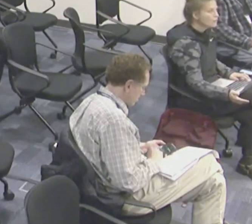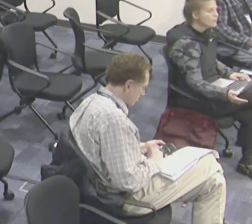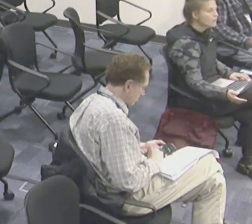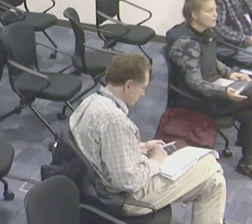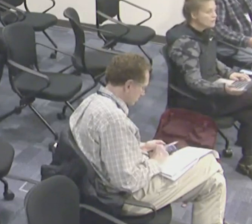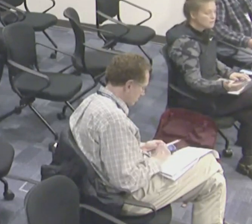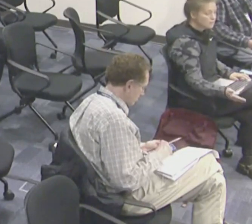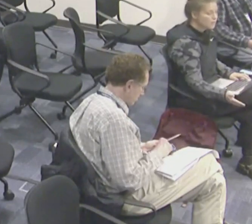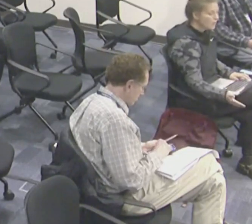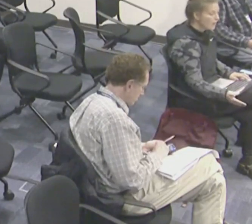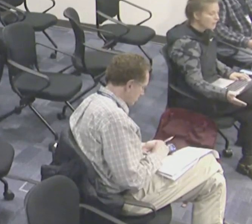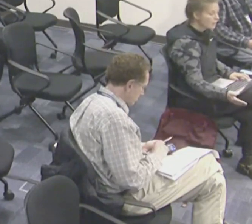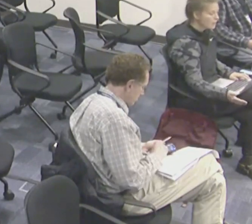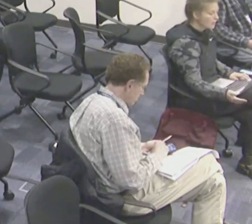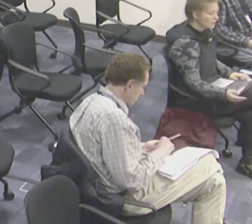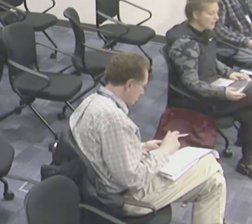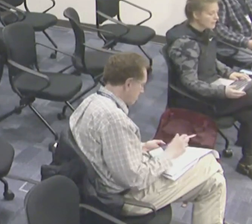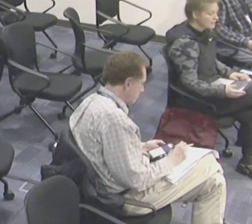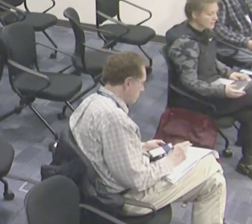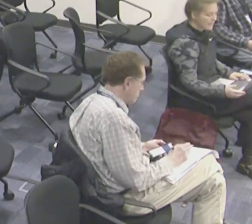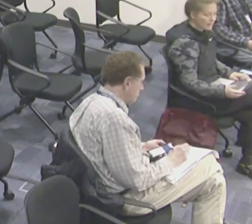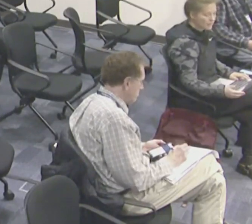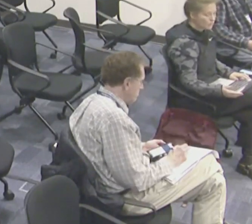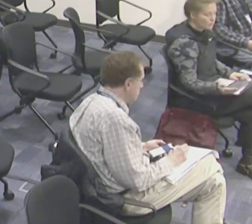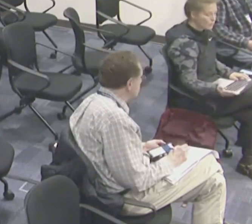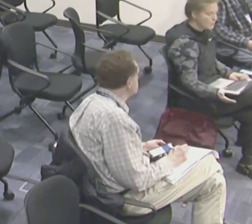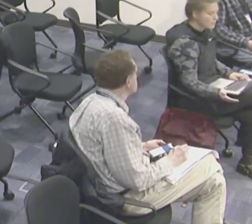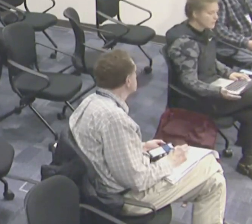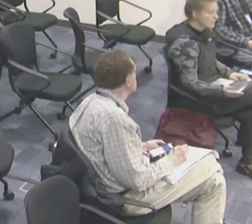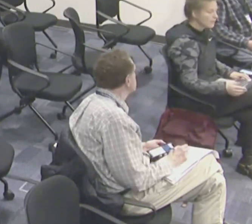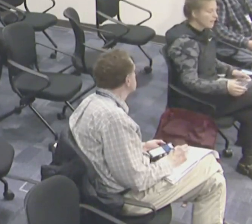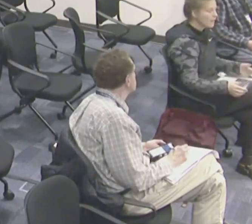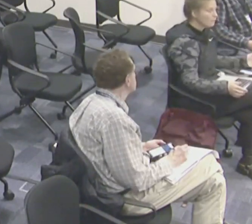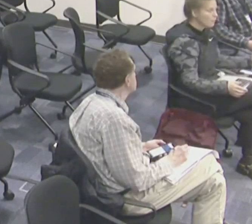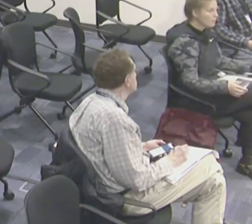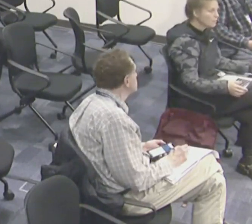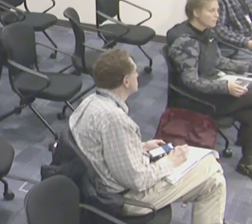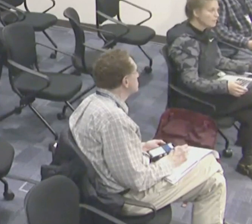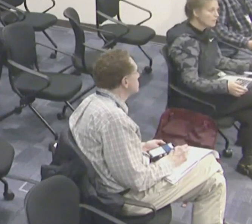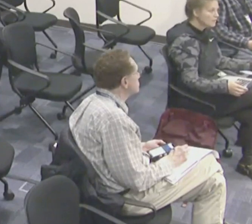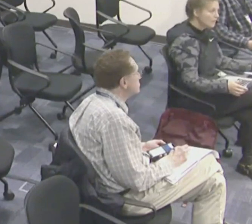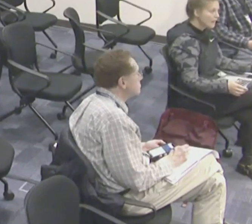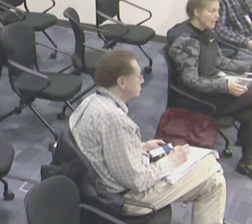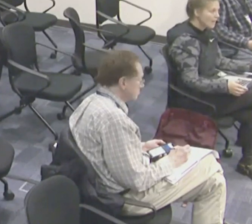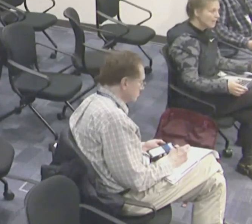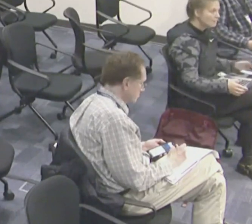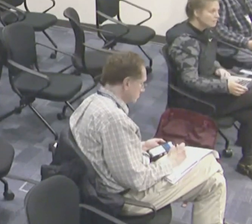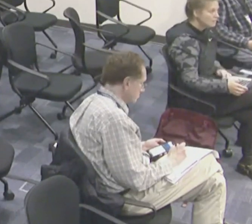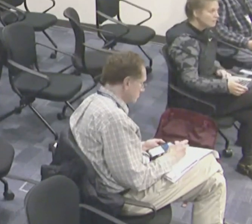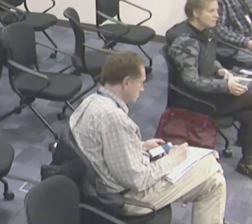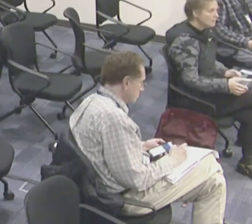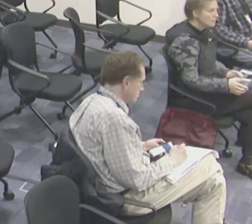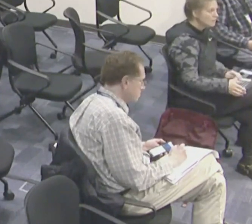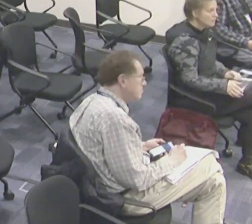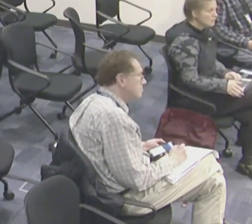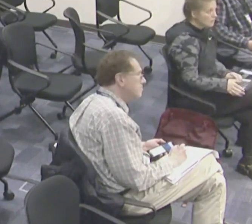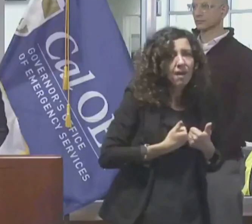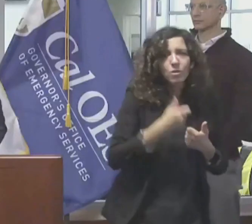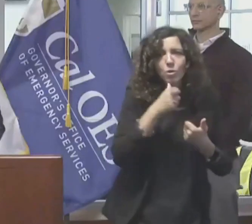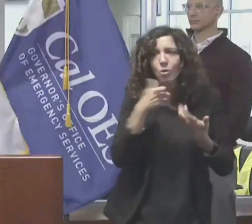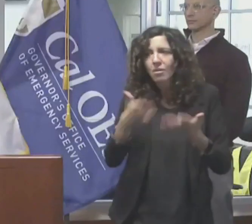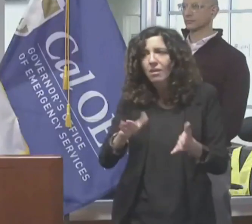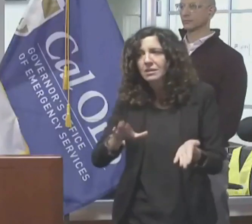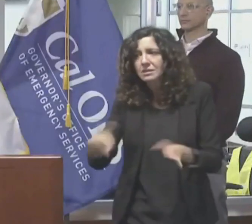About people, healthcare providers having to decide what people to keep alive and what people to let die.